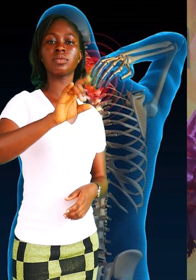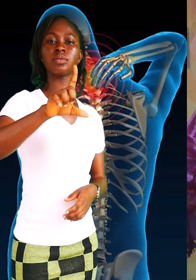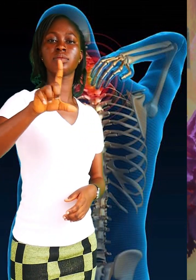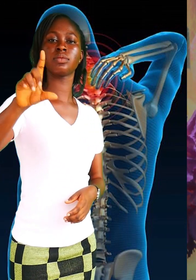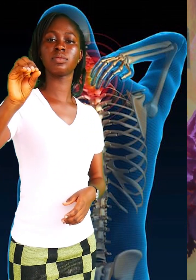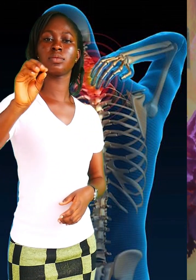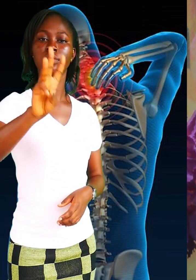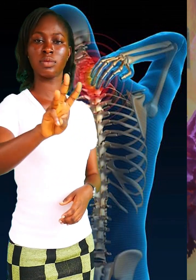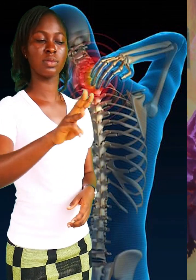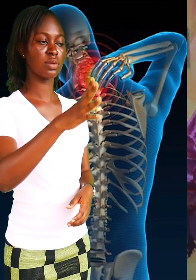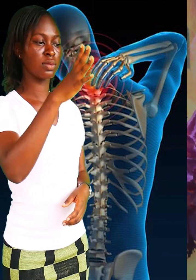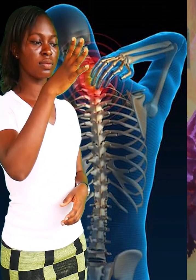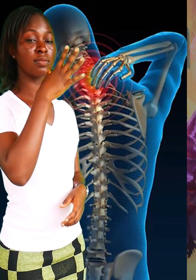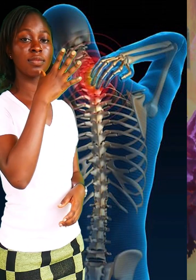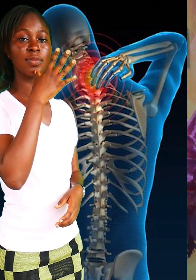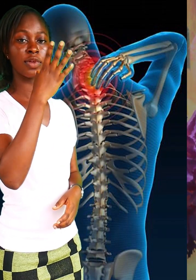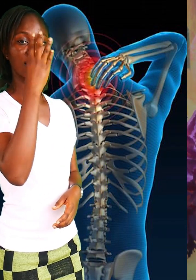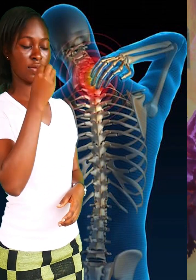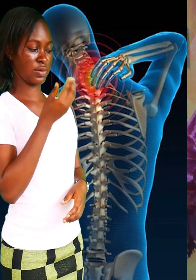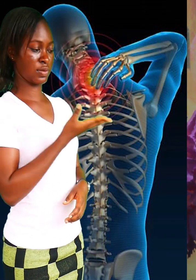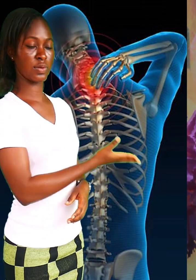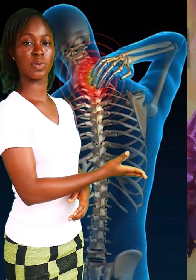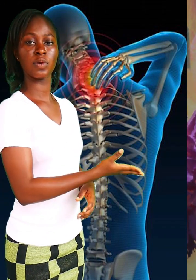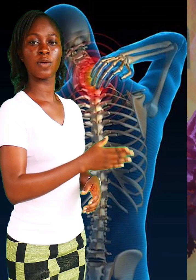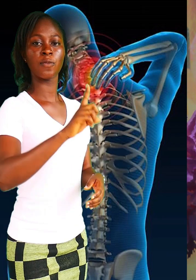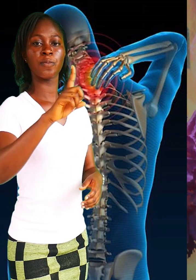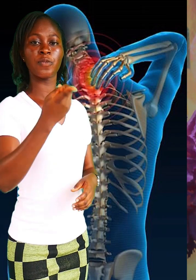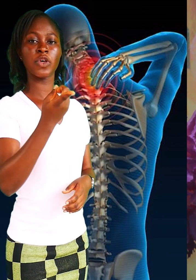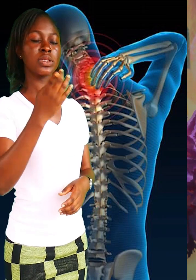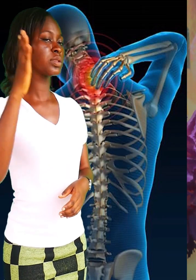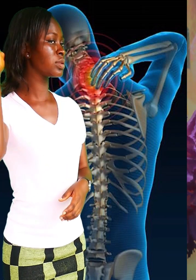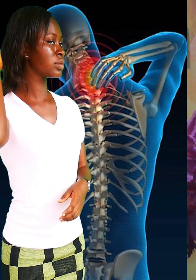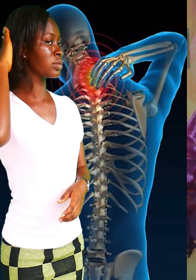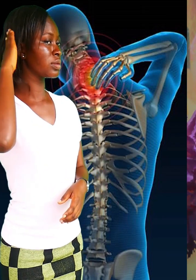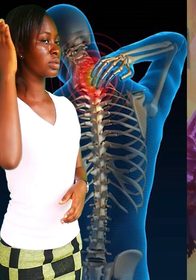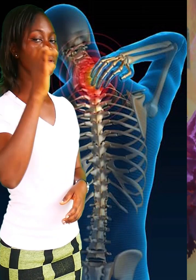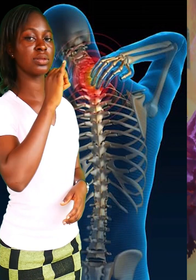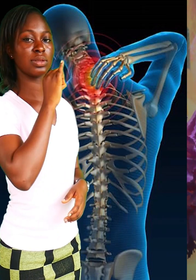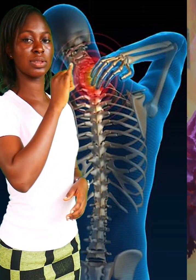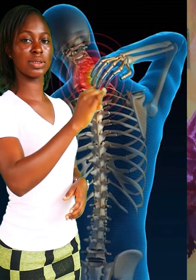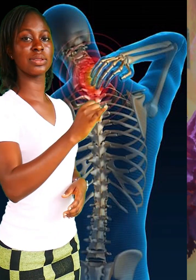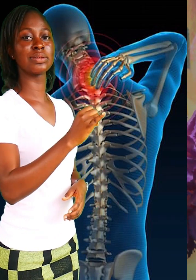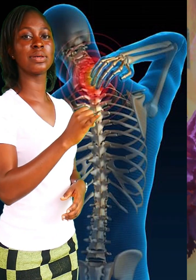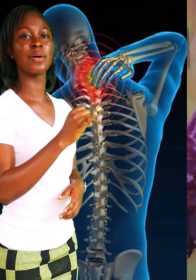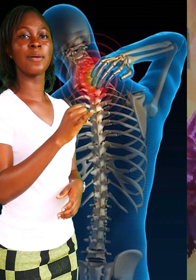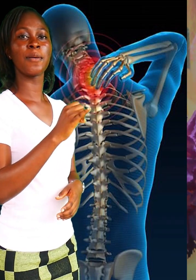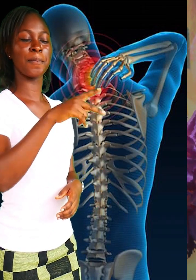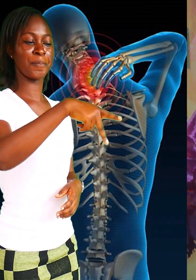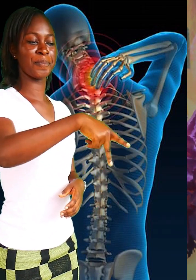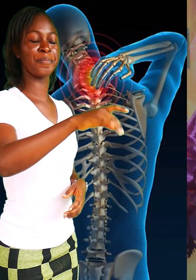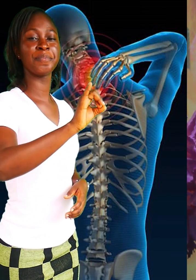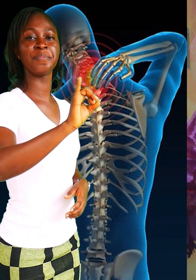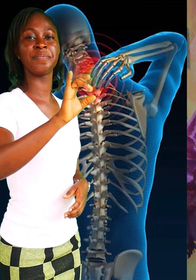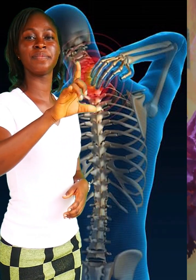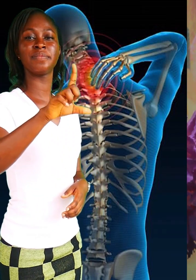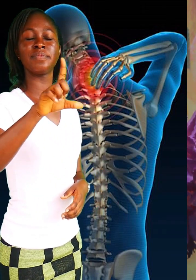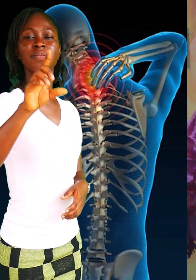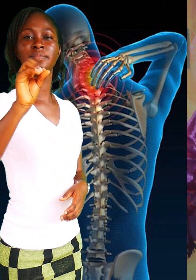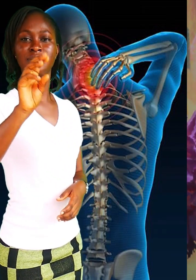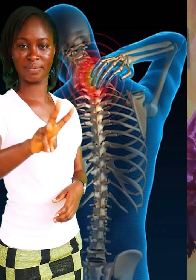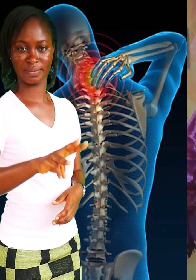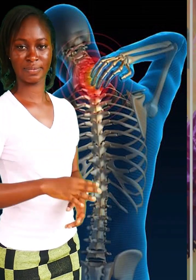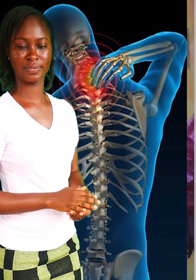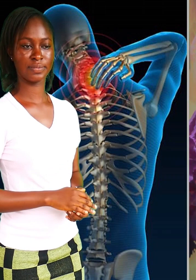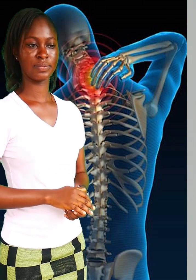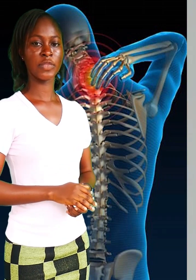Edicano, dear Nantico Edasono, and your friend orthopedic spillo. Sana, dear Waffoman, now